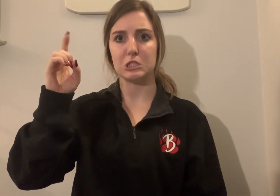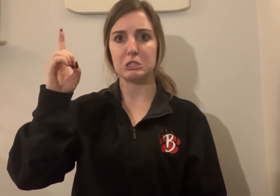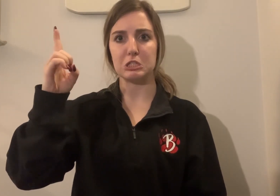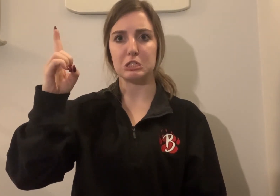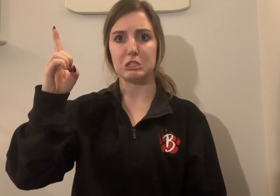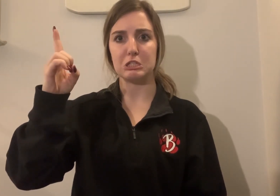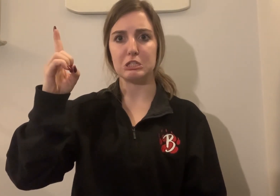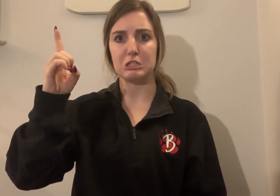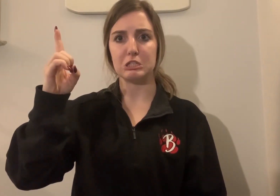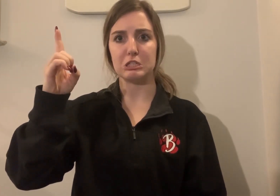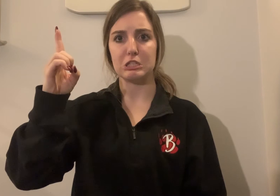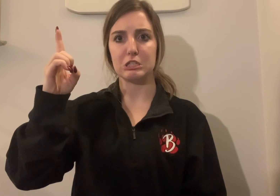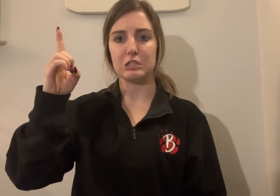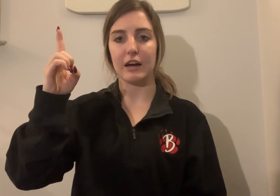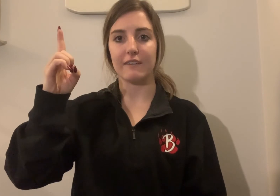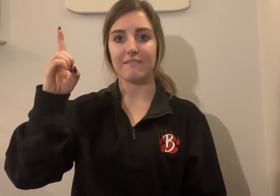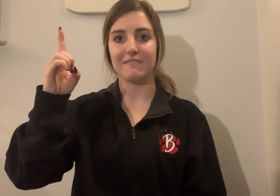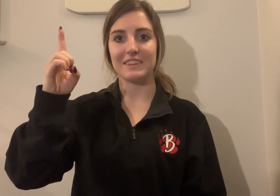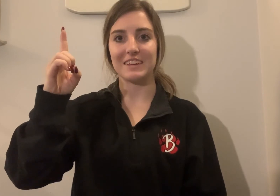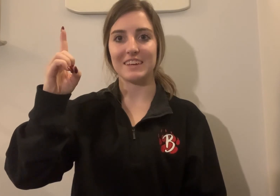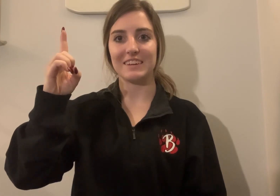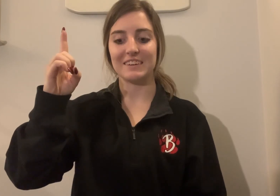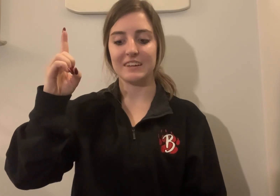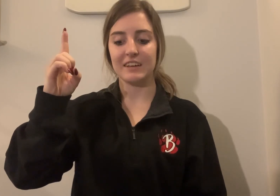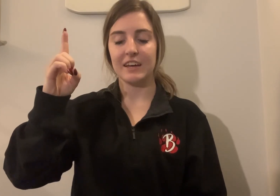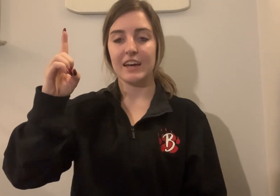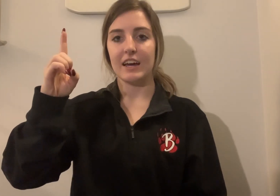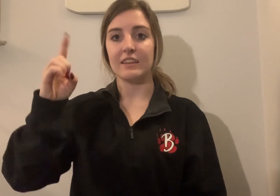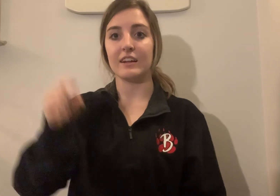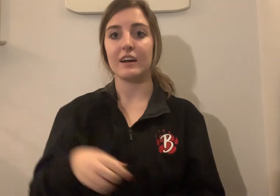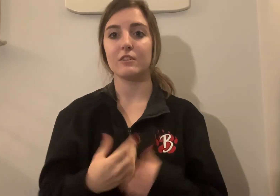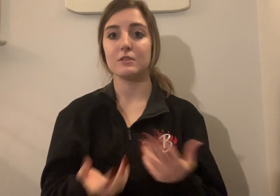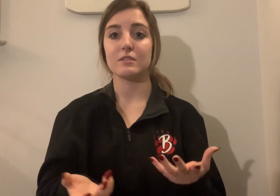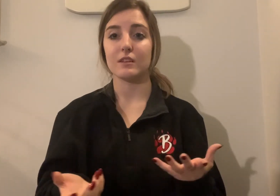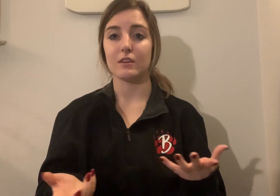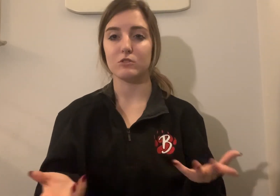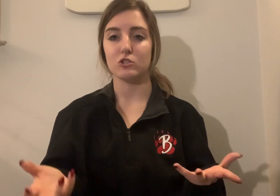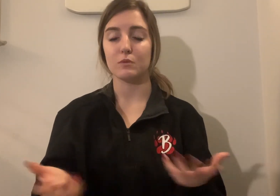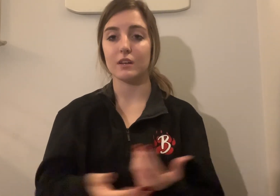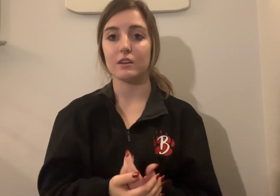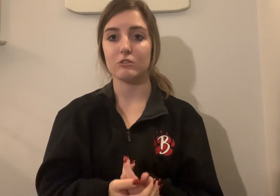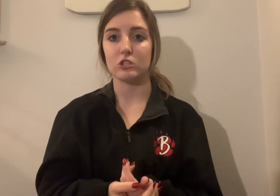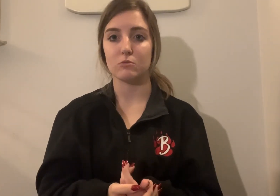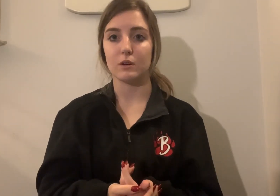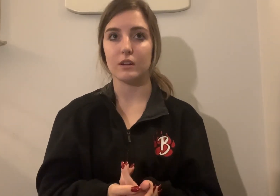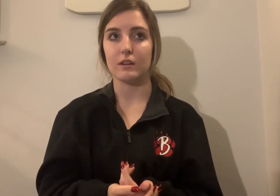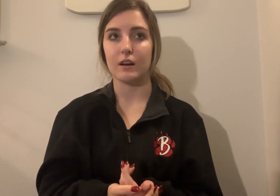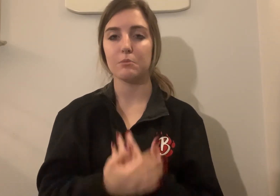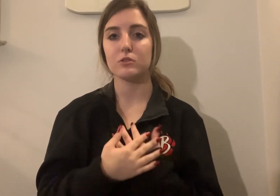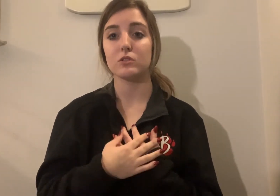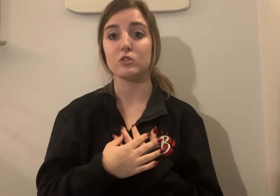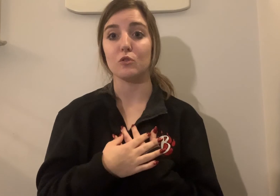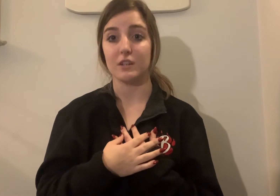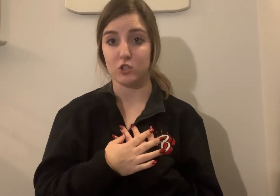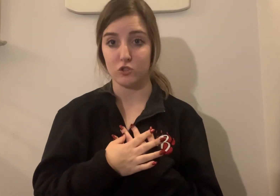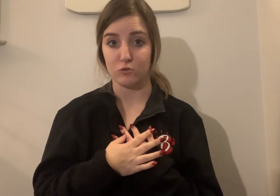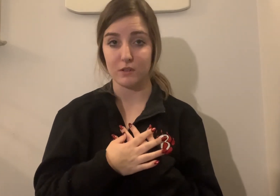Gingerbread. Yeah, D. And then I always think of gingerbread. When I think of gingerbread, I personally don't like gingerbread. I